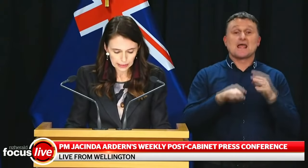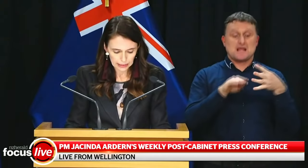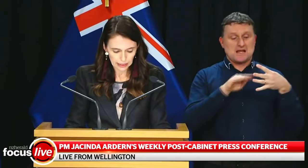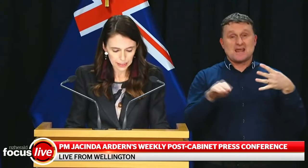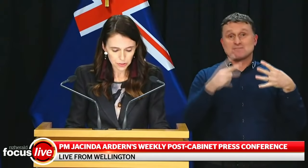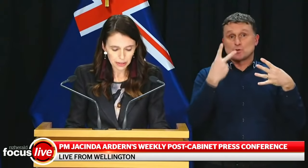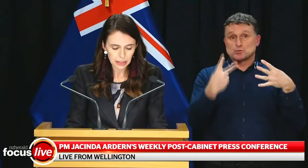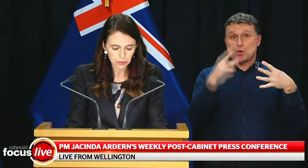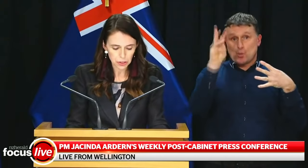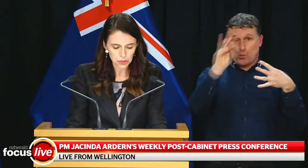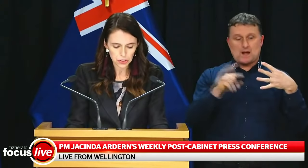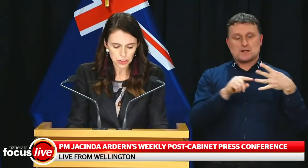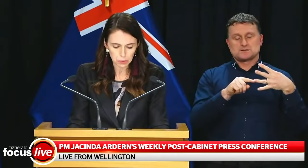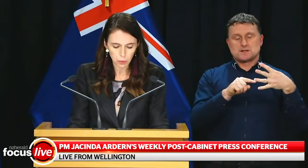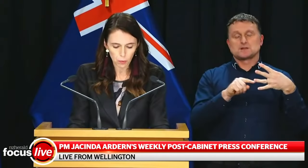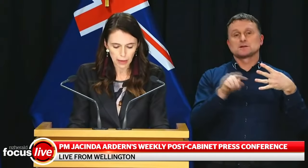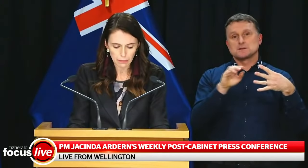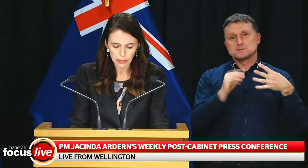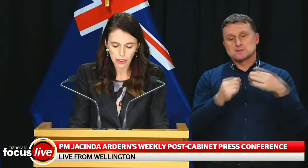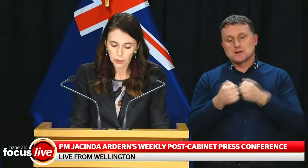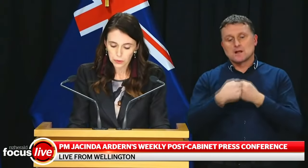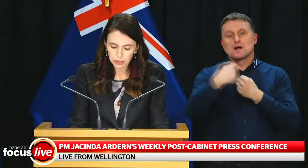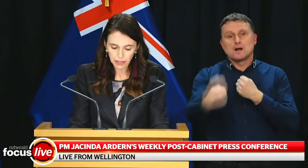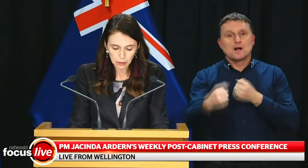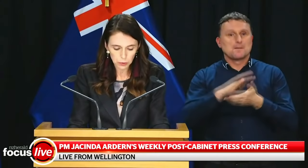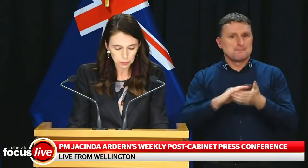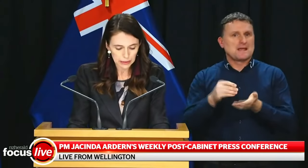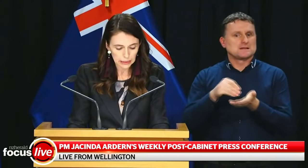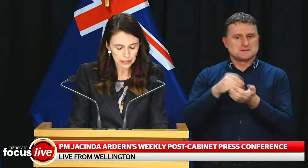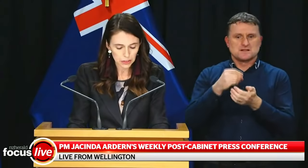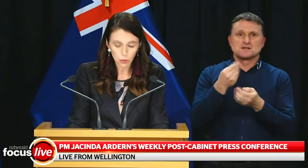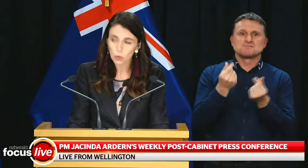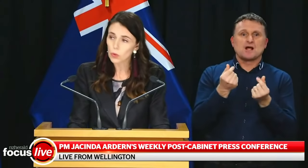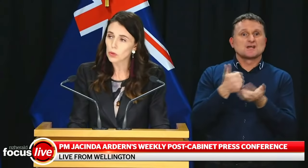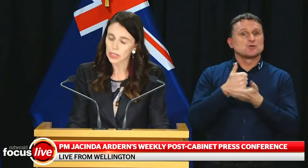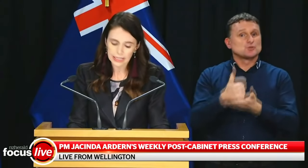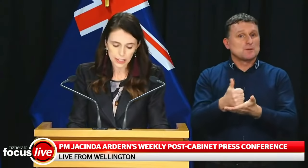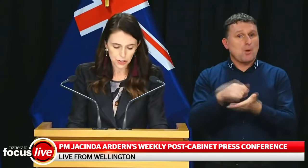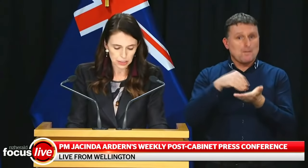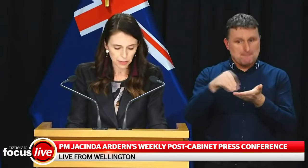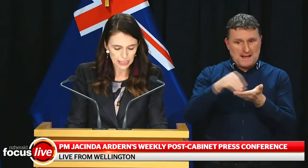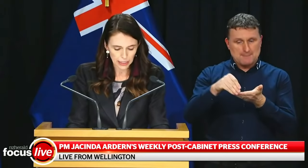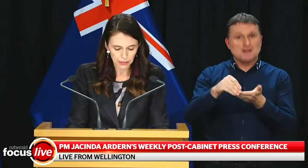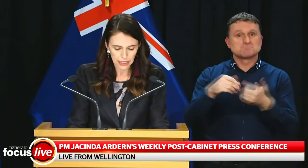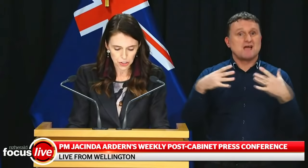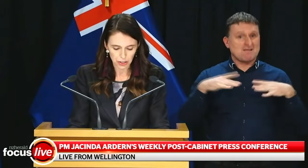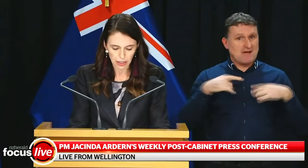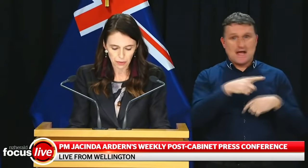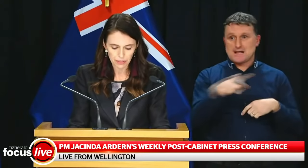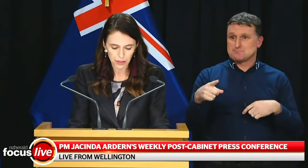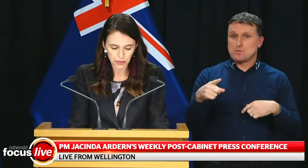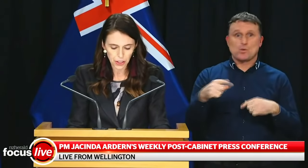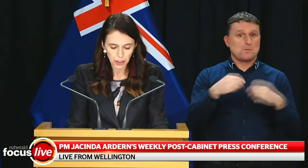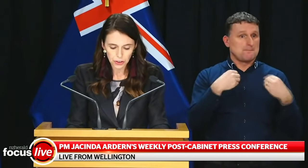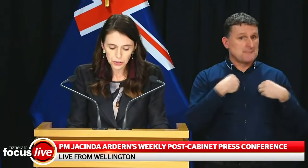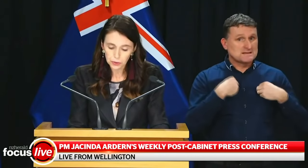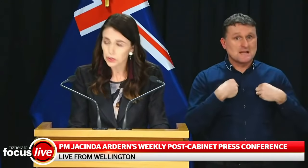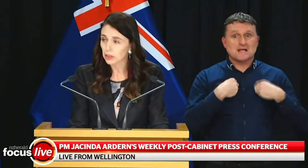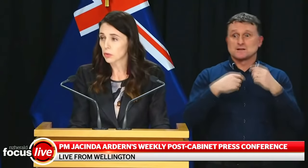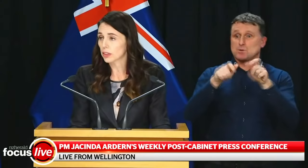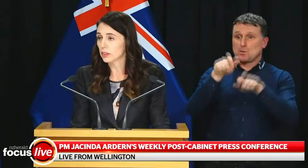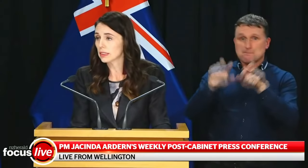in Wellington has triggered the resurgence support payment, which is available to businesses or organisations facing a reduction in revenue